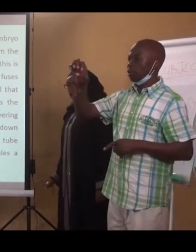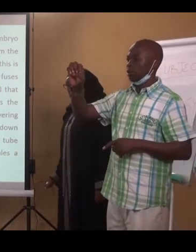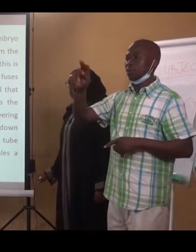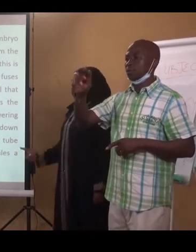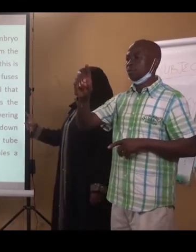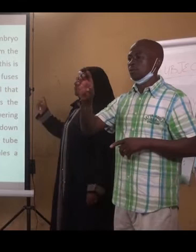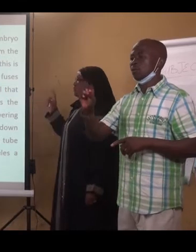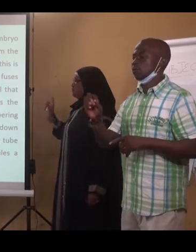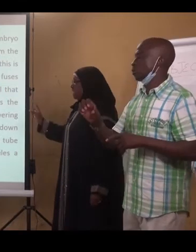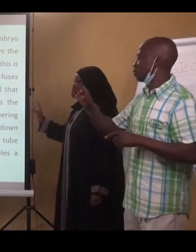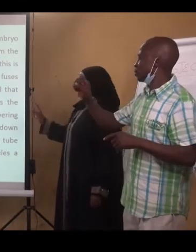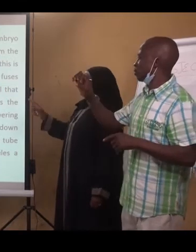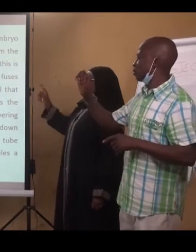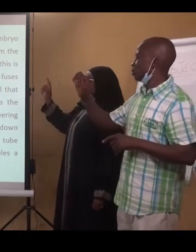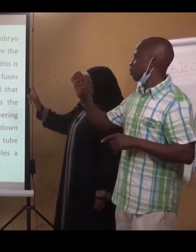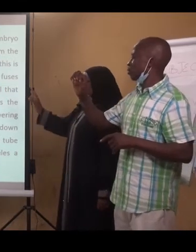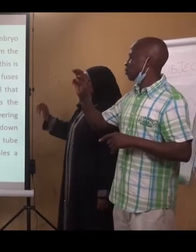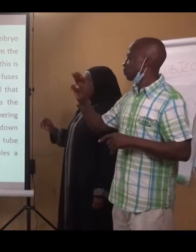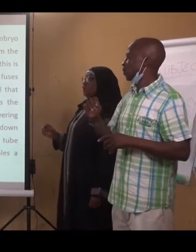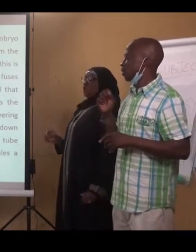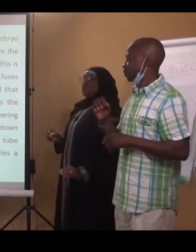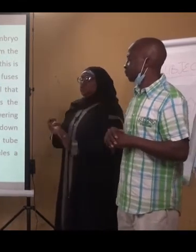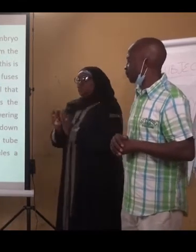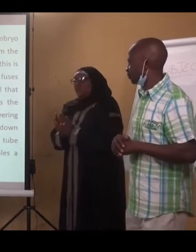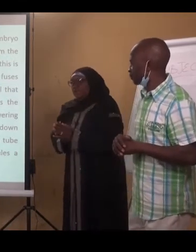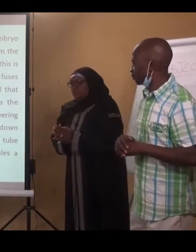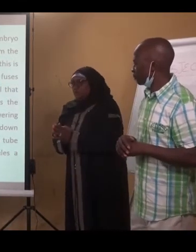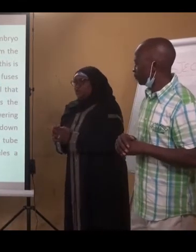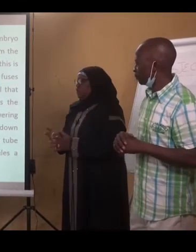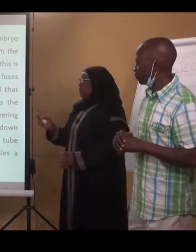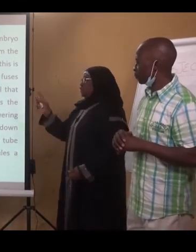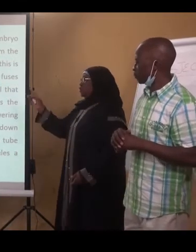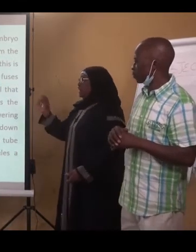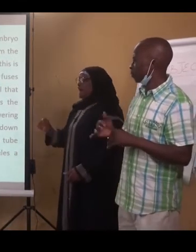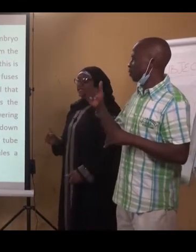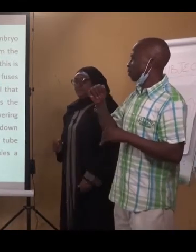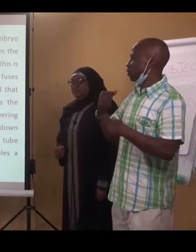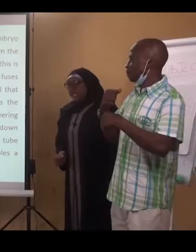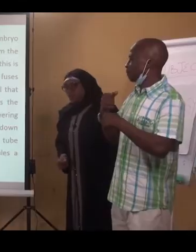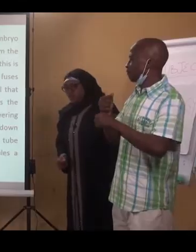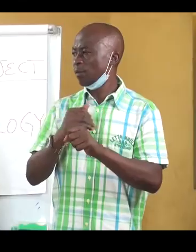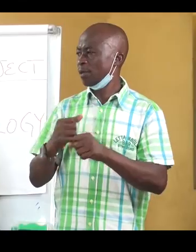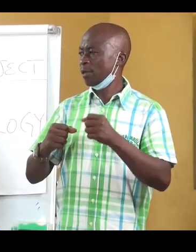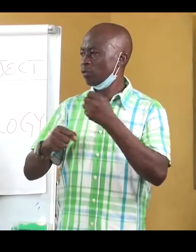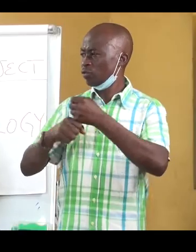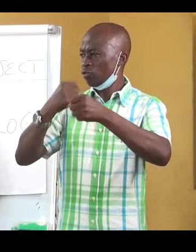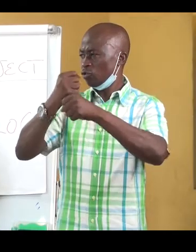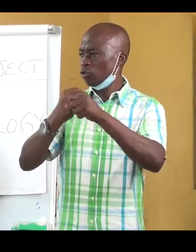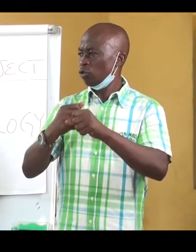now meets the secondary nucleus to form a structure known as the endosperm. The endosperm also